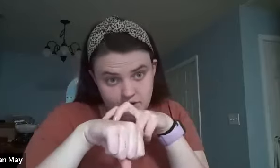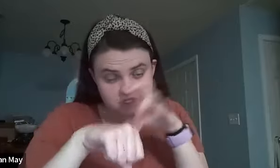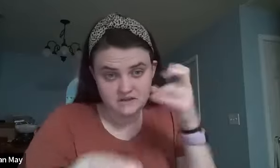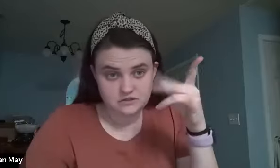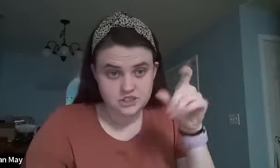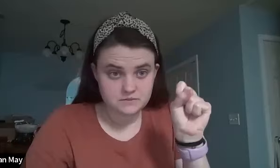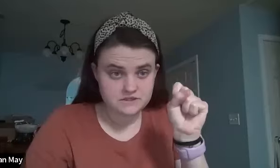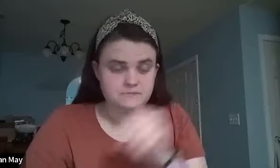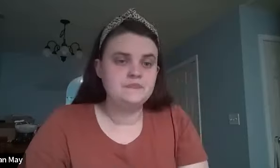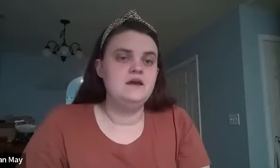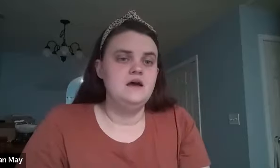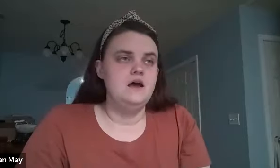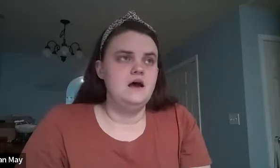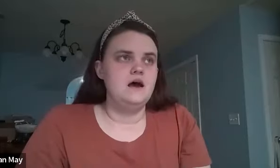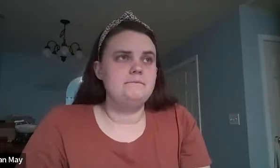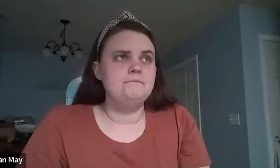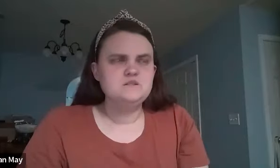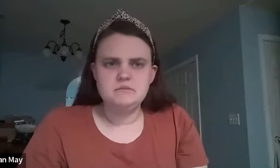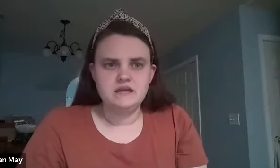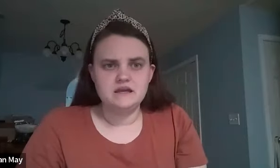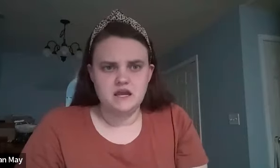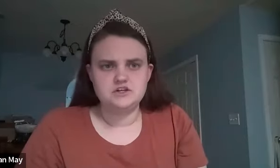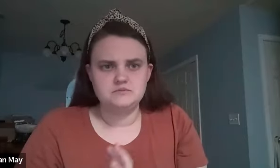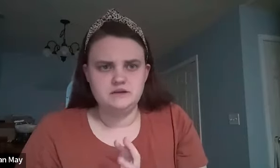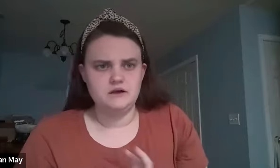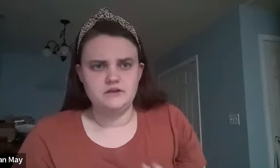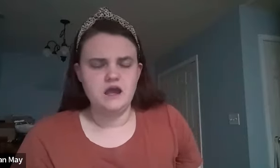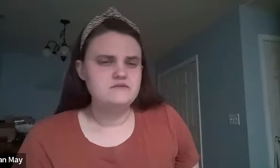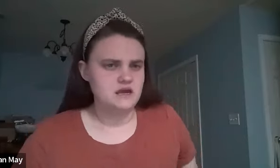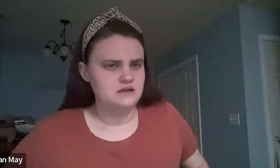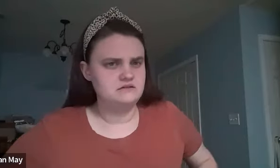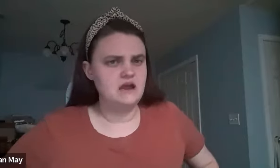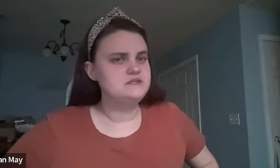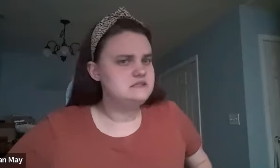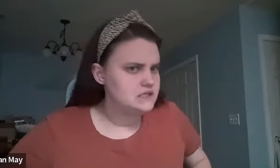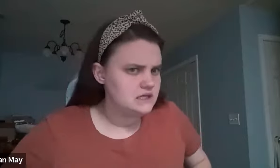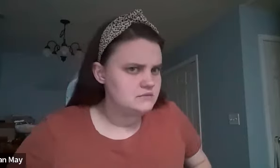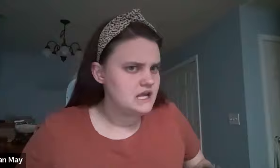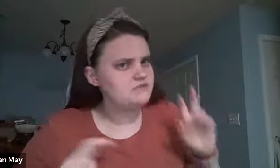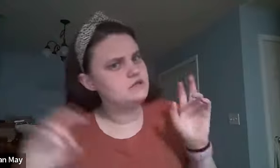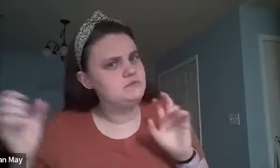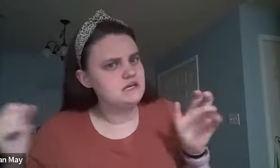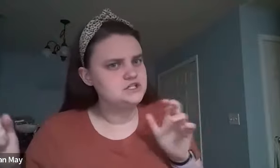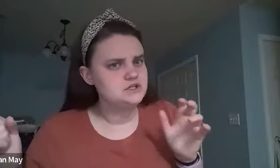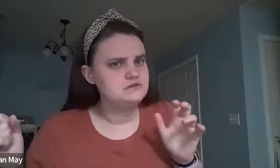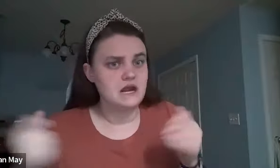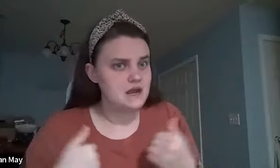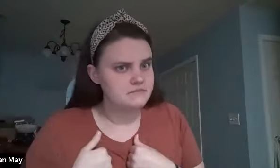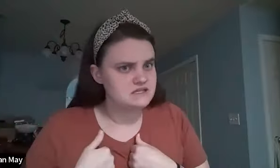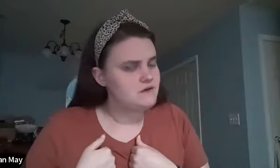motion, then do chips. Most people catch on pretty well though. I haven't seen anybody have really big issues, and I myself haven't